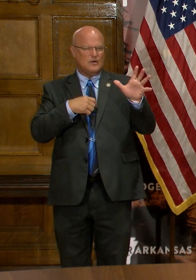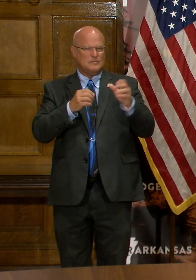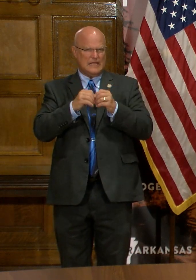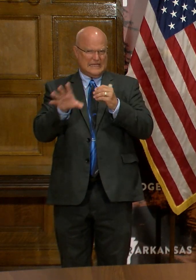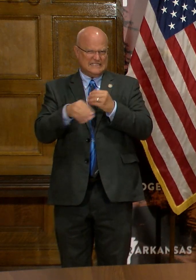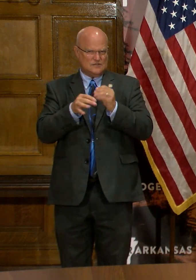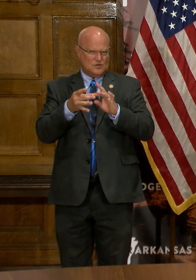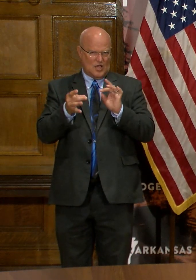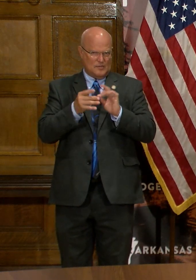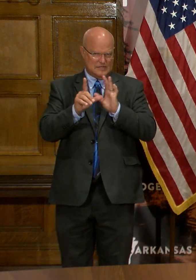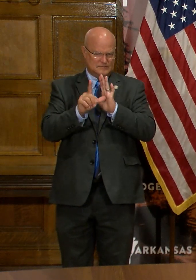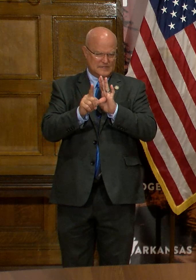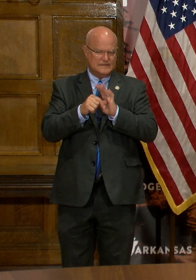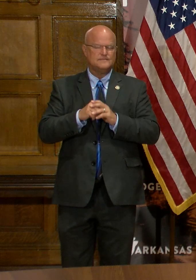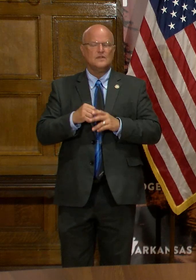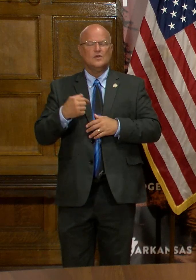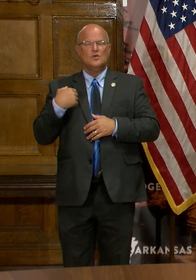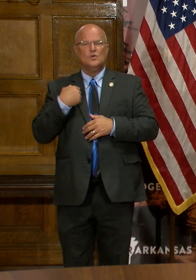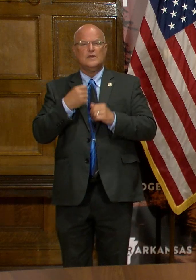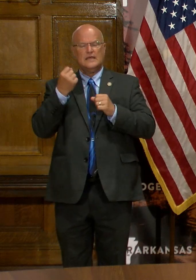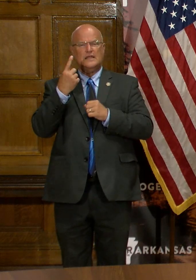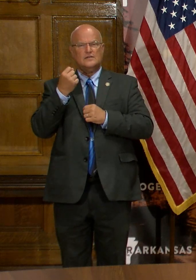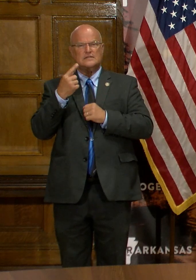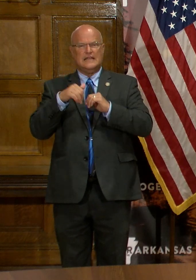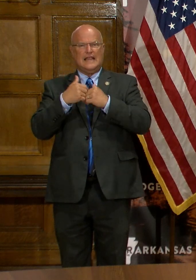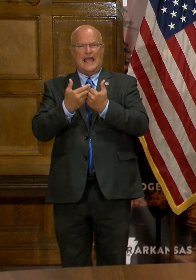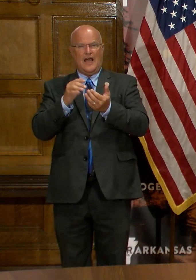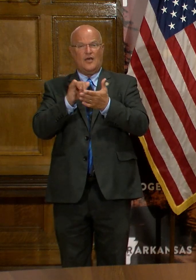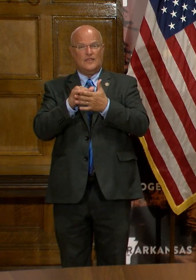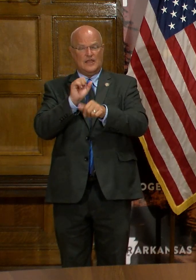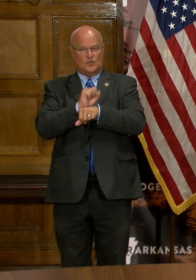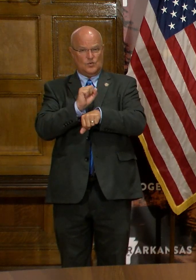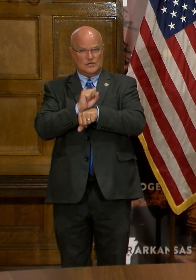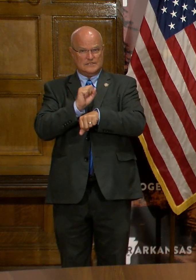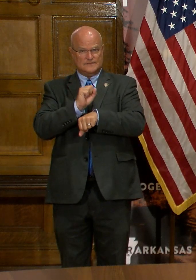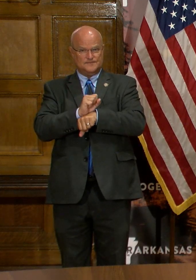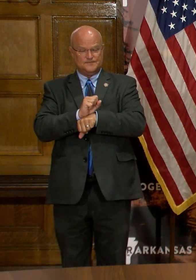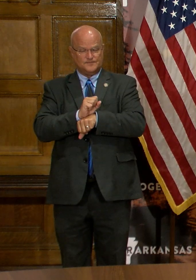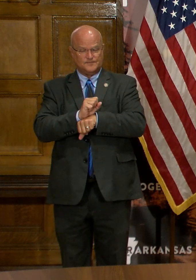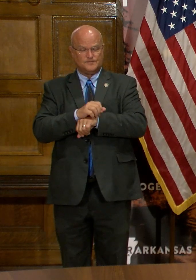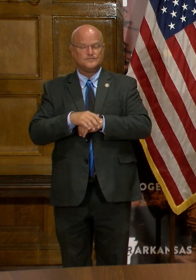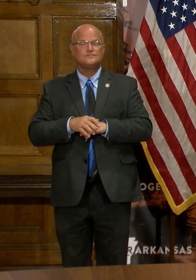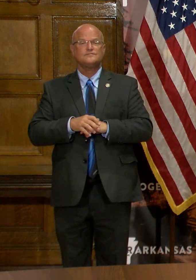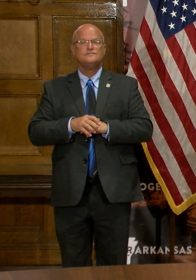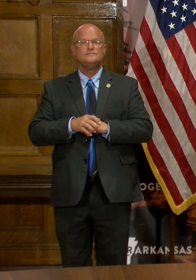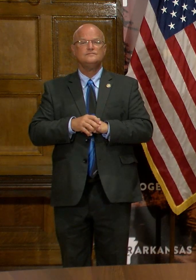make an additional comment there so that we can understand how that works.